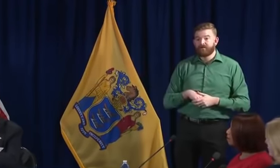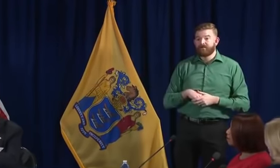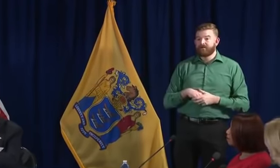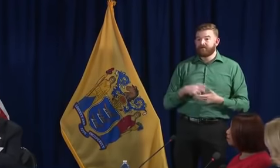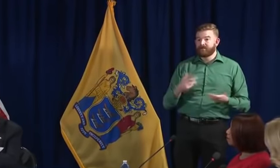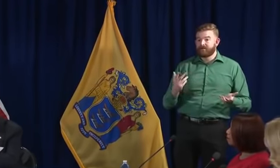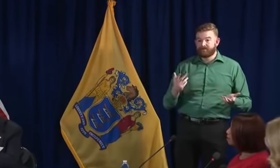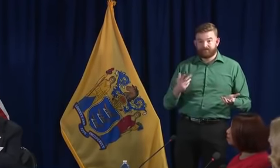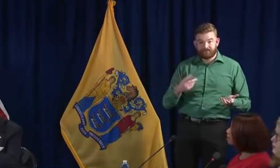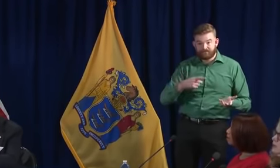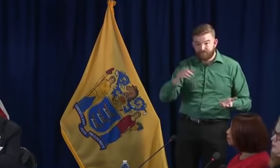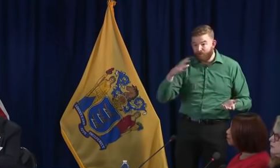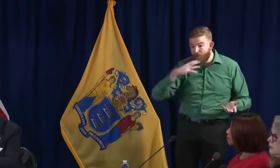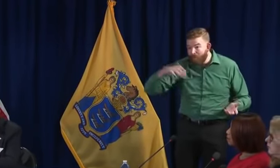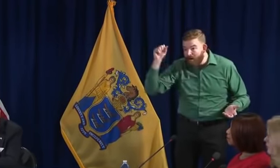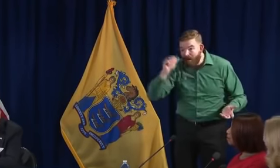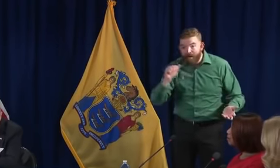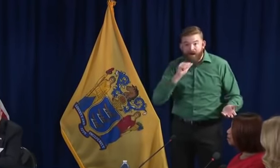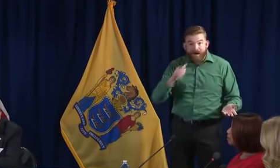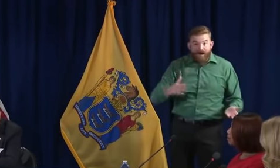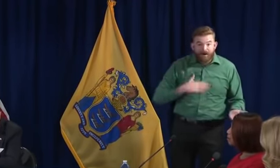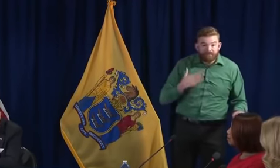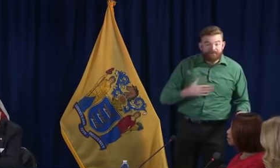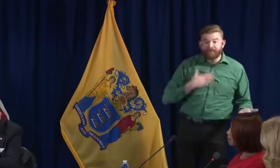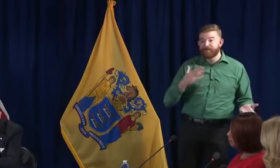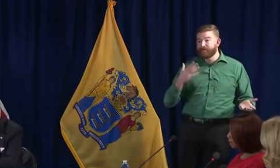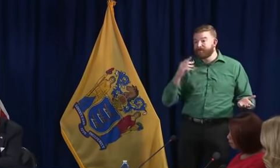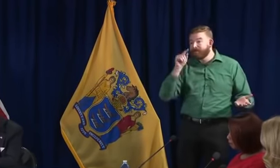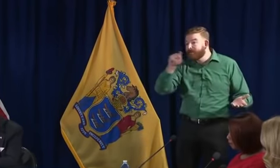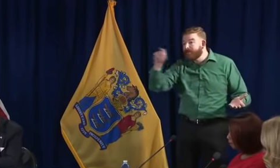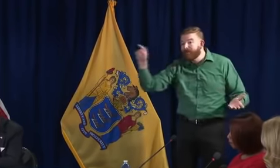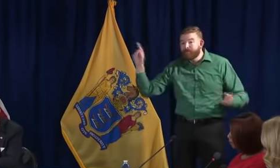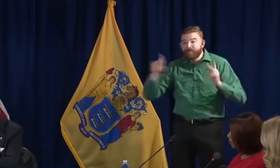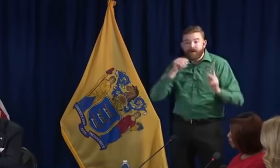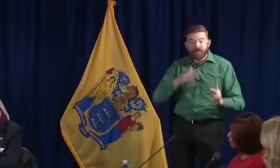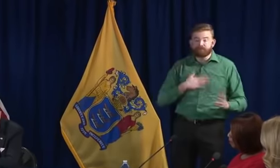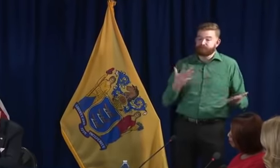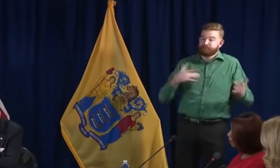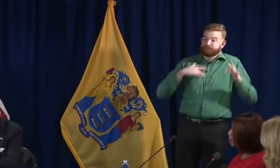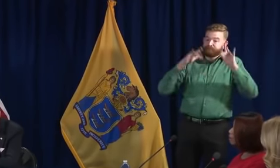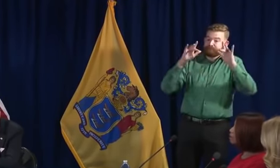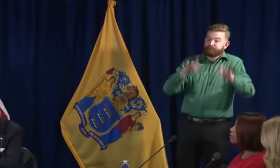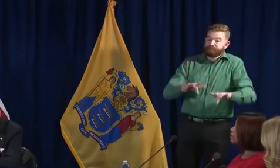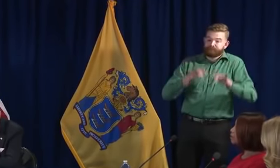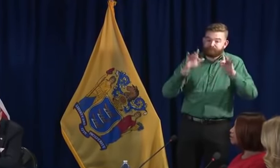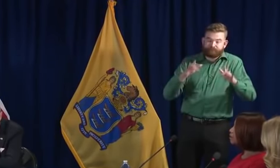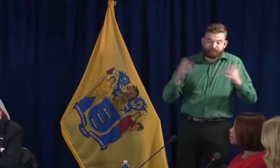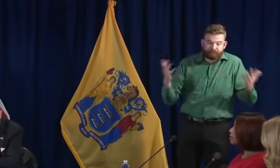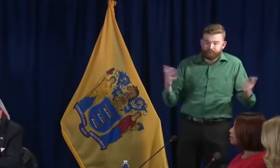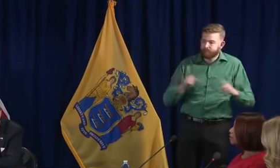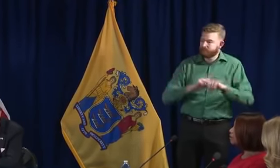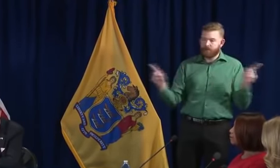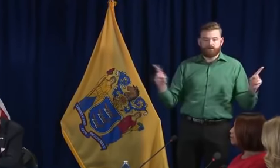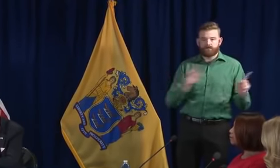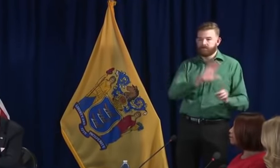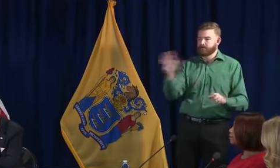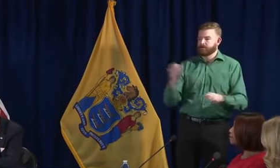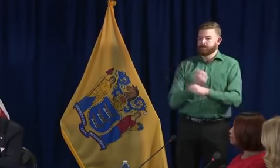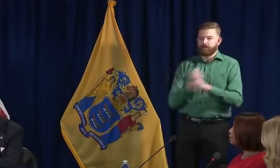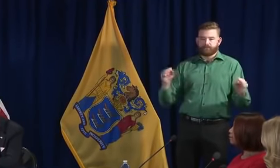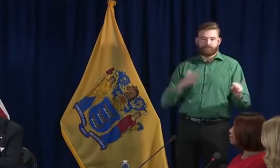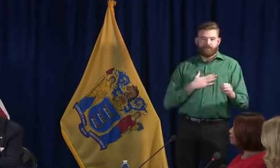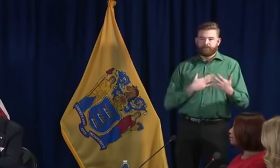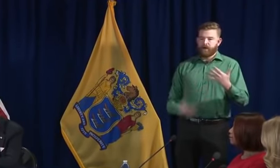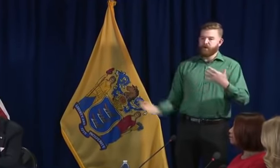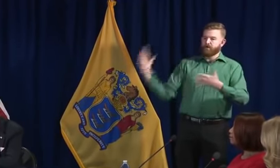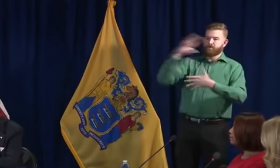and hers, it is my highest priority. And we know this could be a delicate and hard decision for families. We appreciate that.